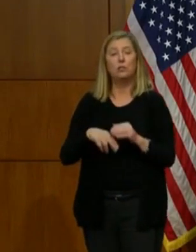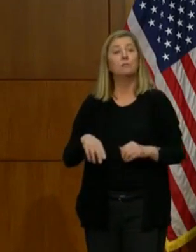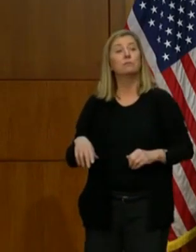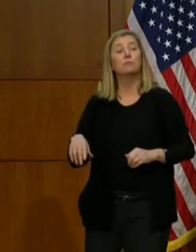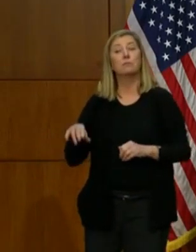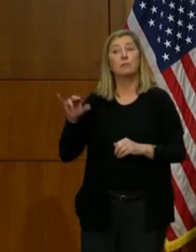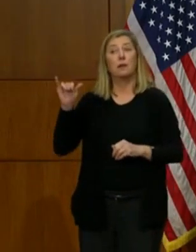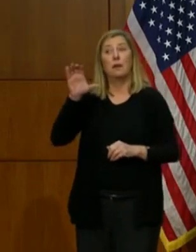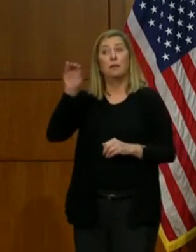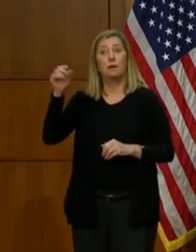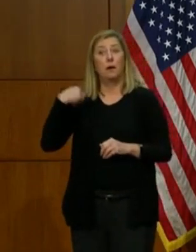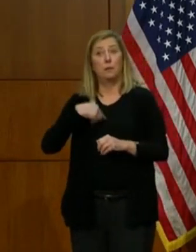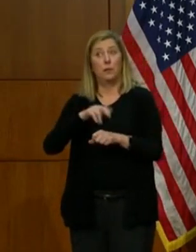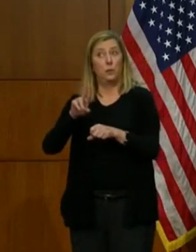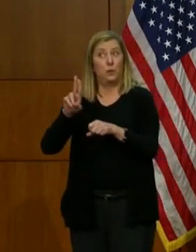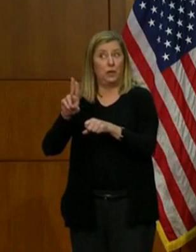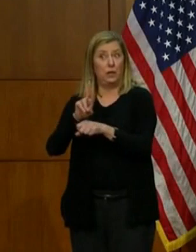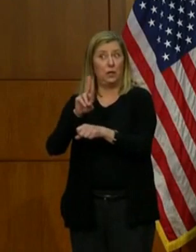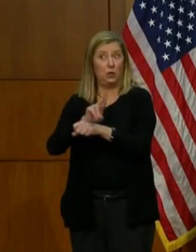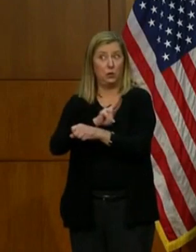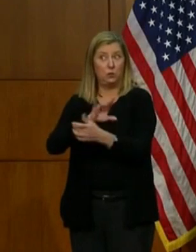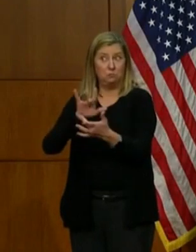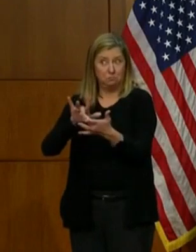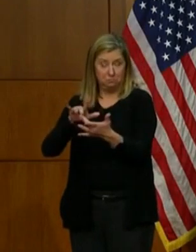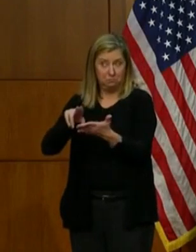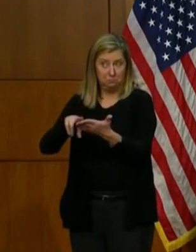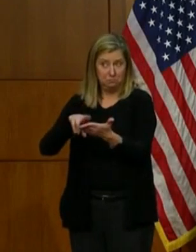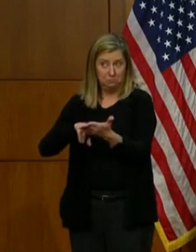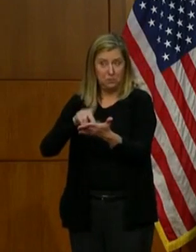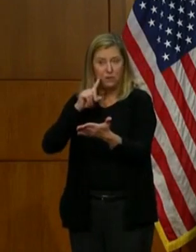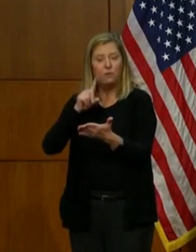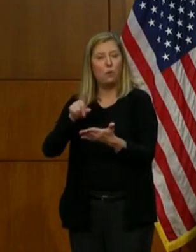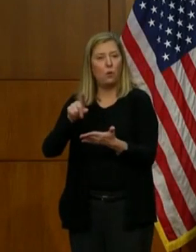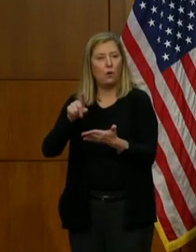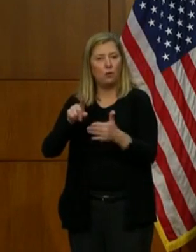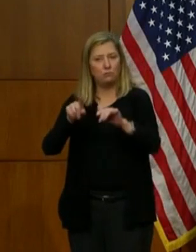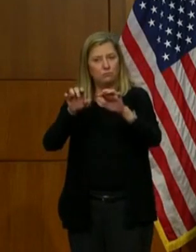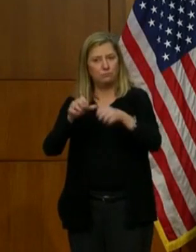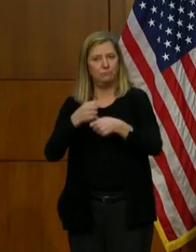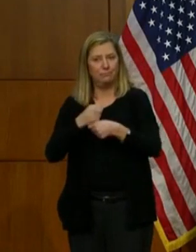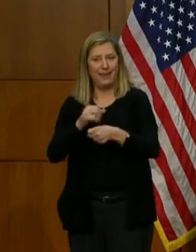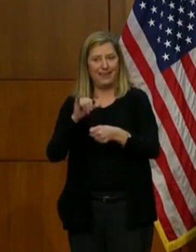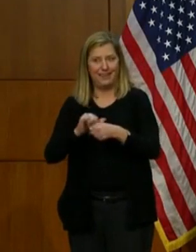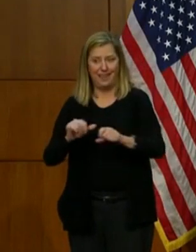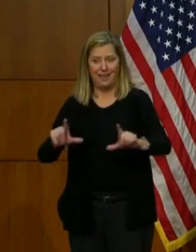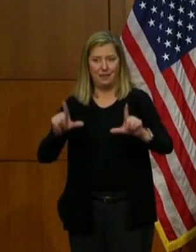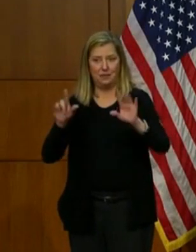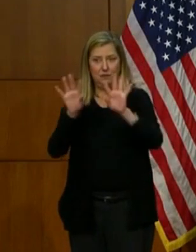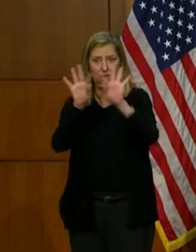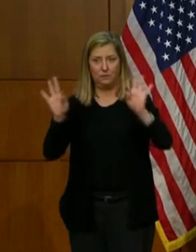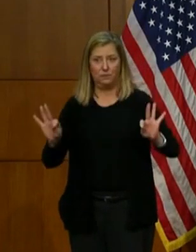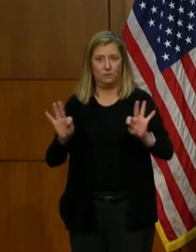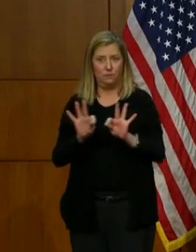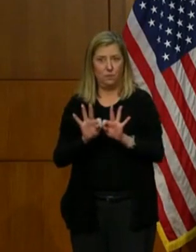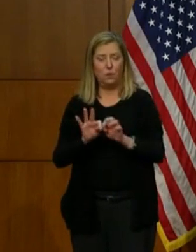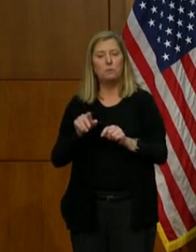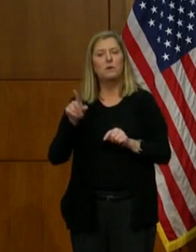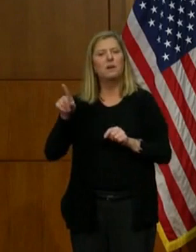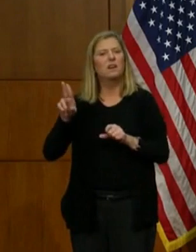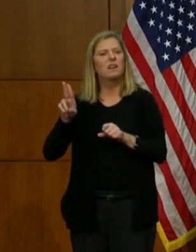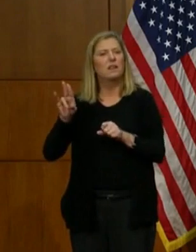we acquired for building our pre-registration form